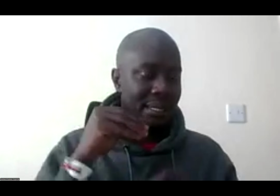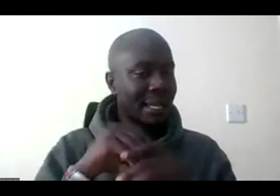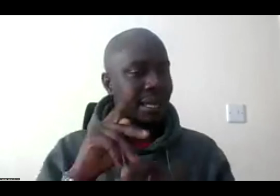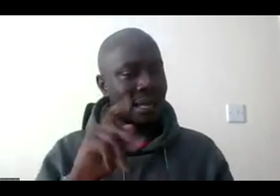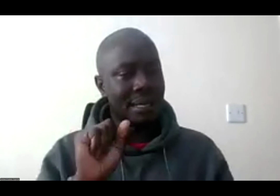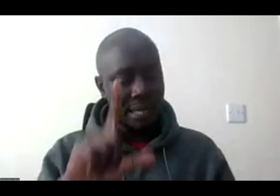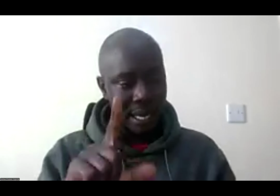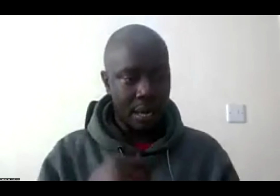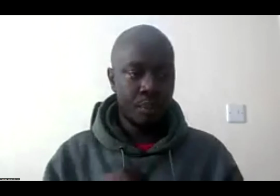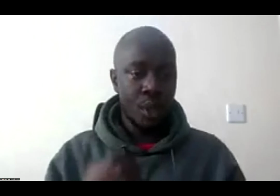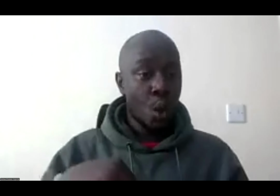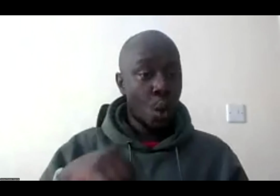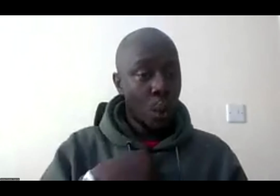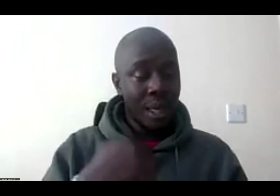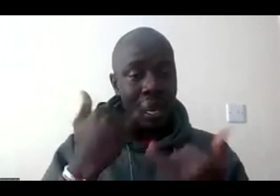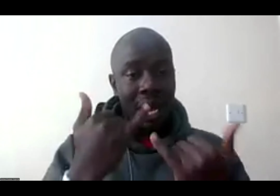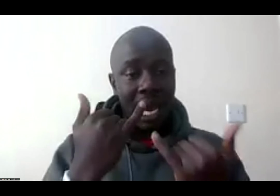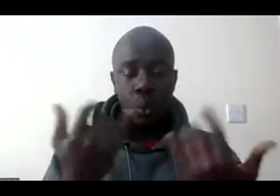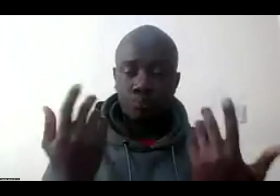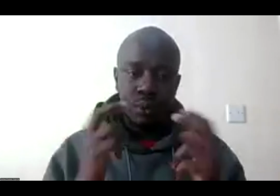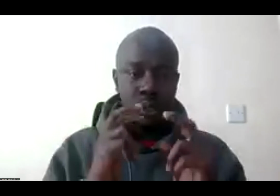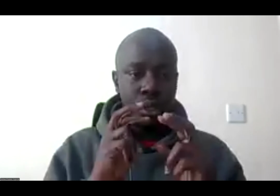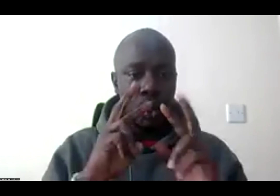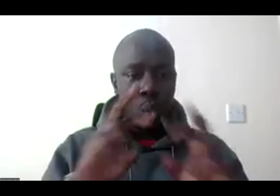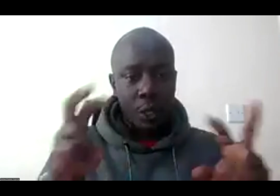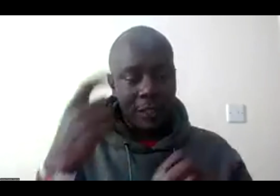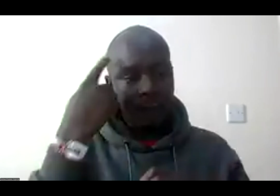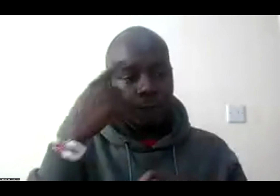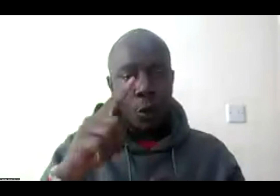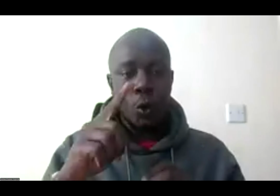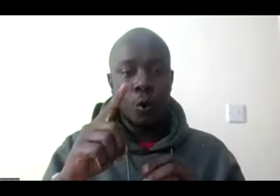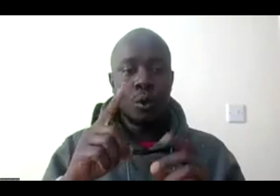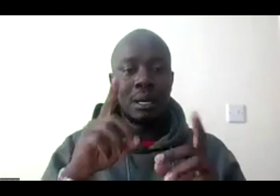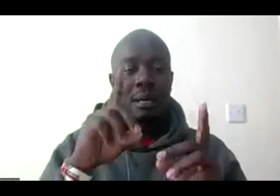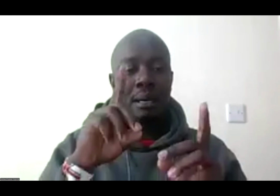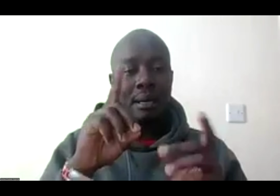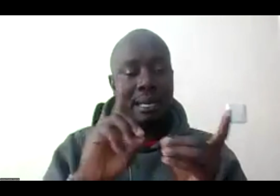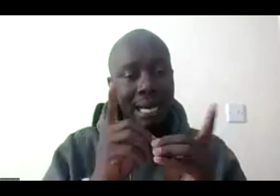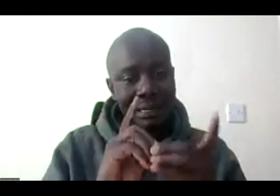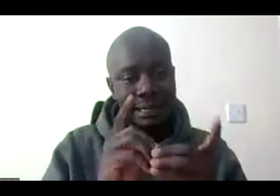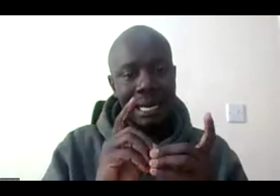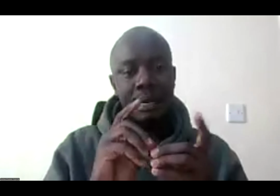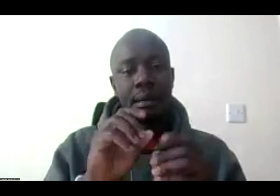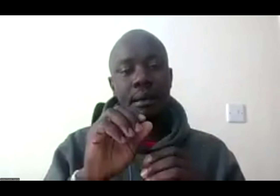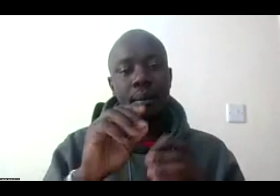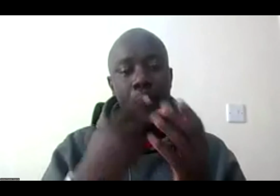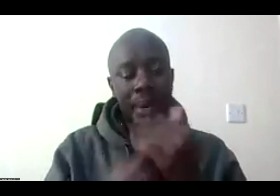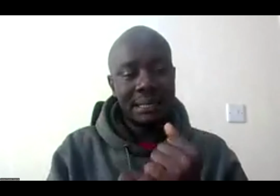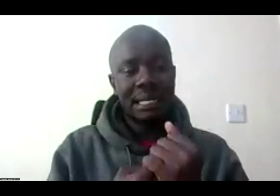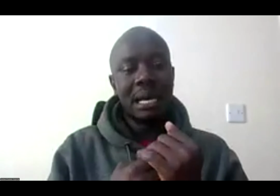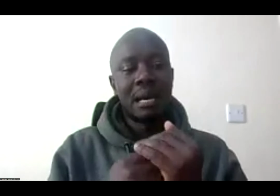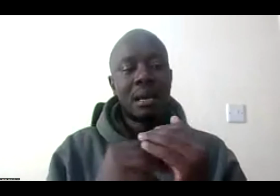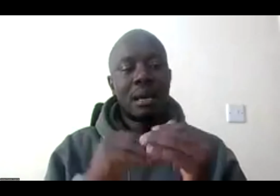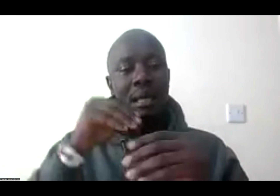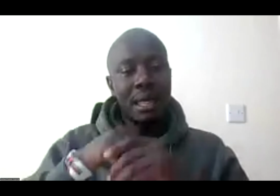And also we have the same problem that we're experiencing, which is data. So we are looking for